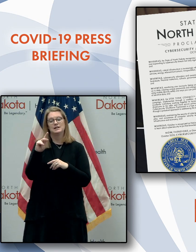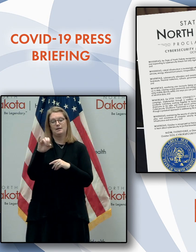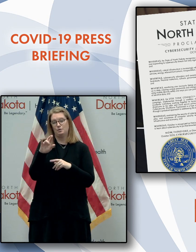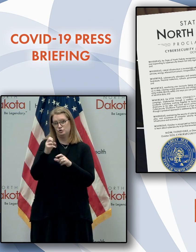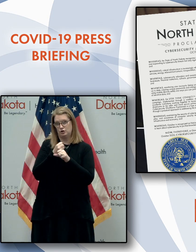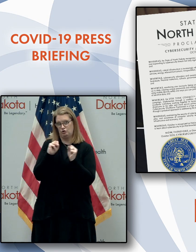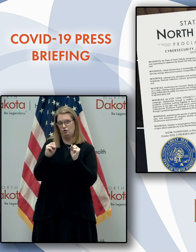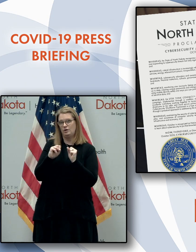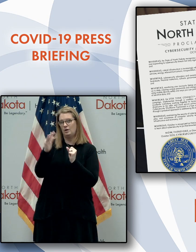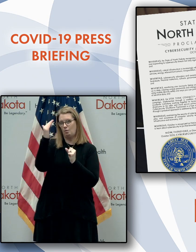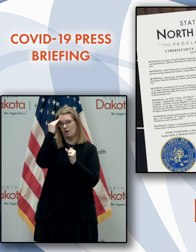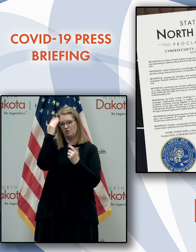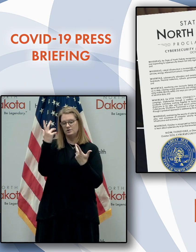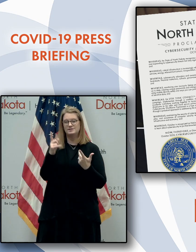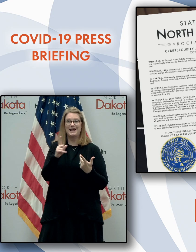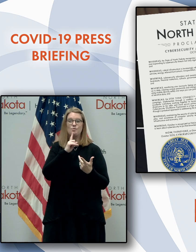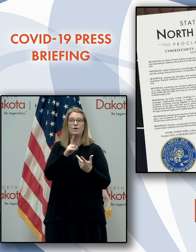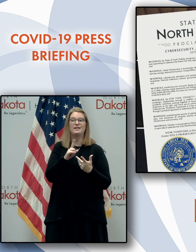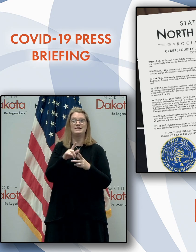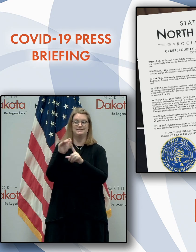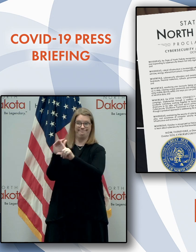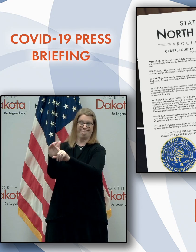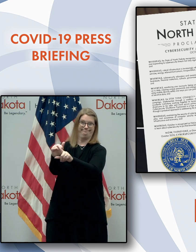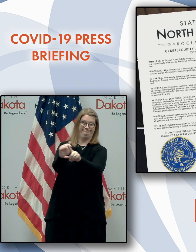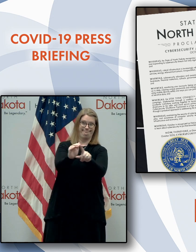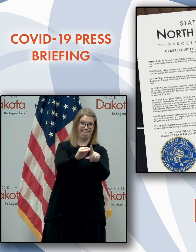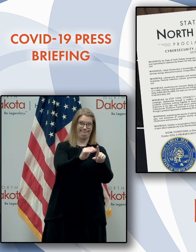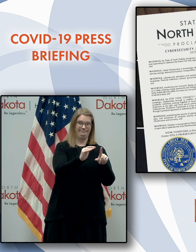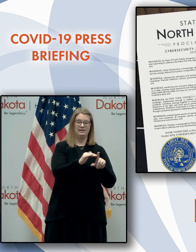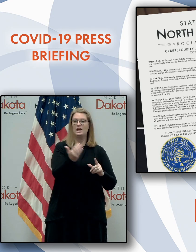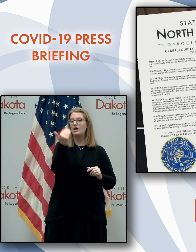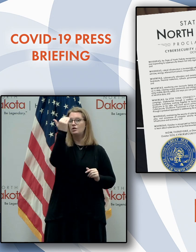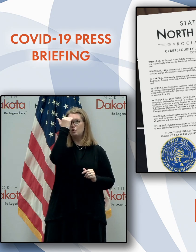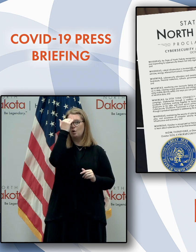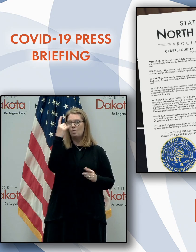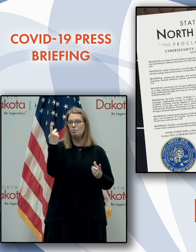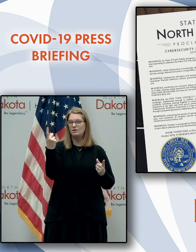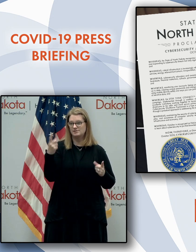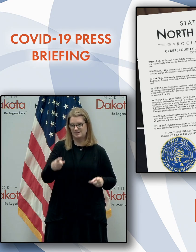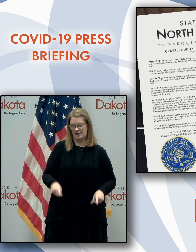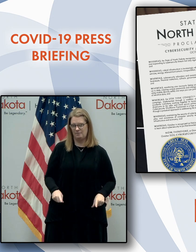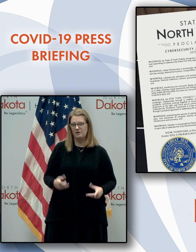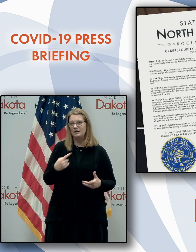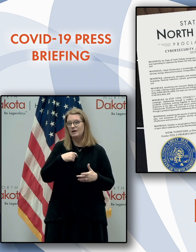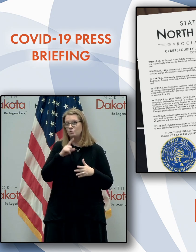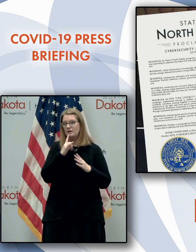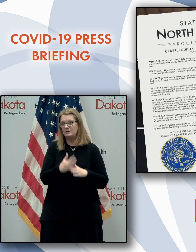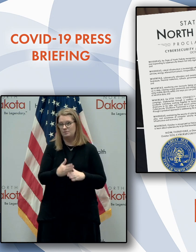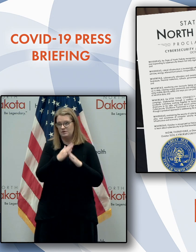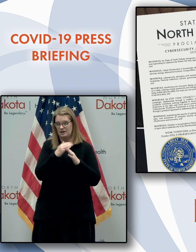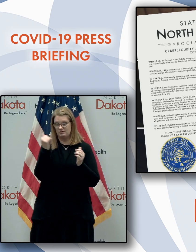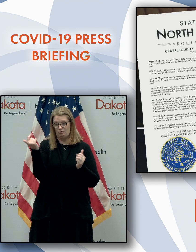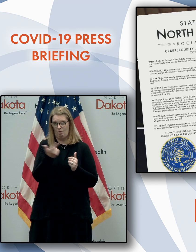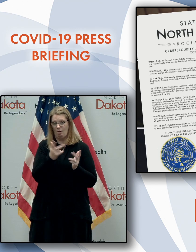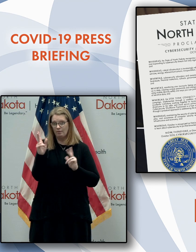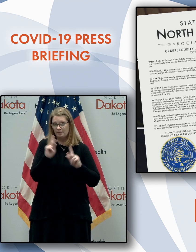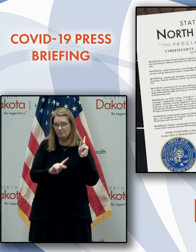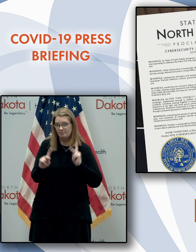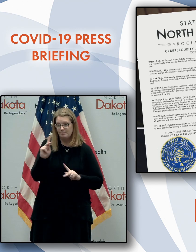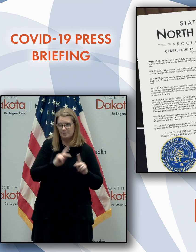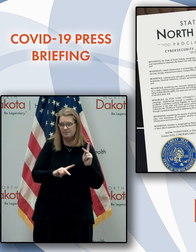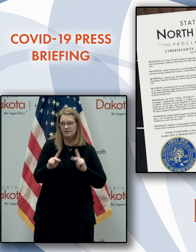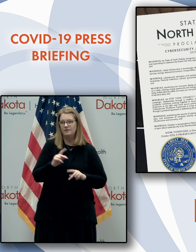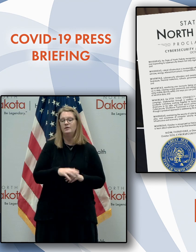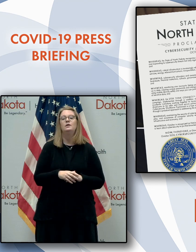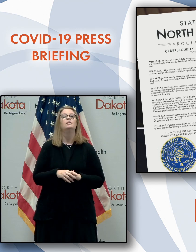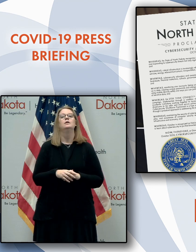raise awareness on the prevalence of cybersecurity threats and to help protect and defend all North Dakota citizens in their online